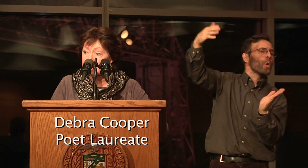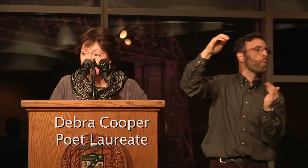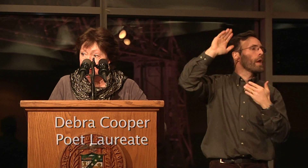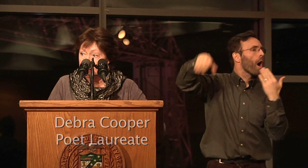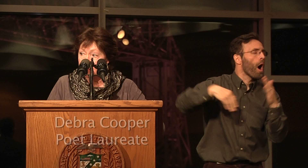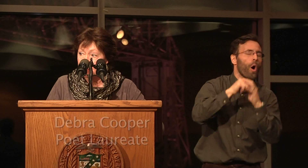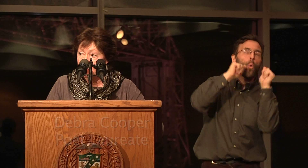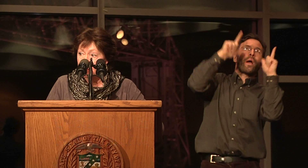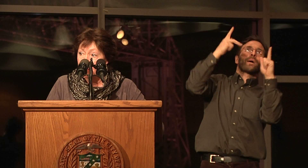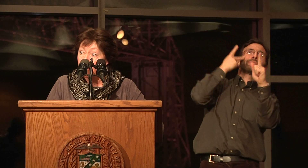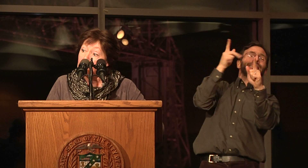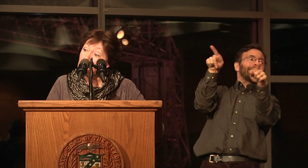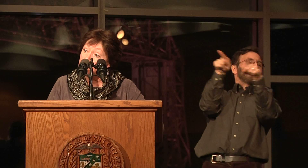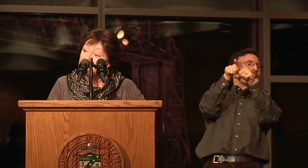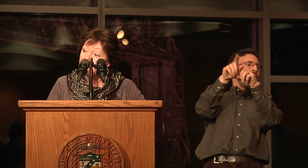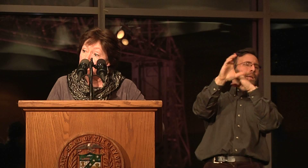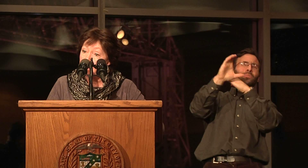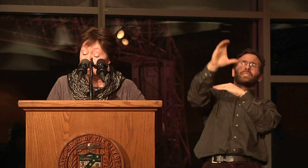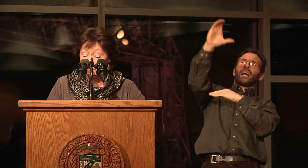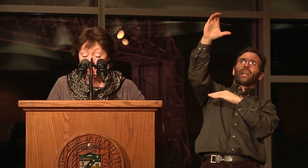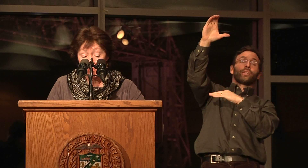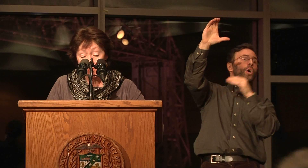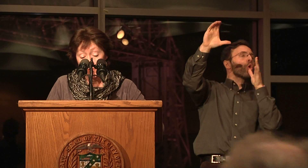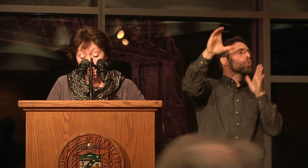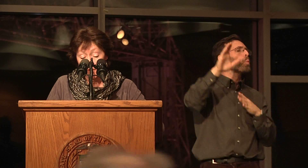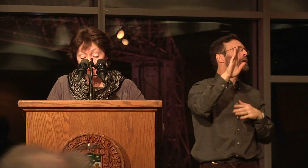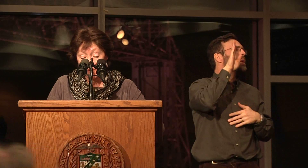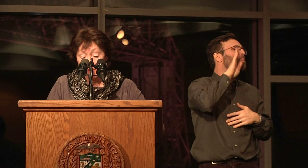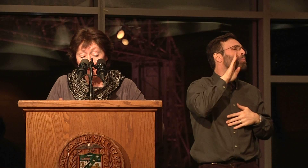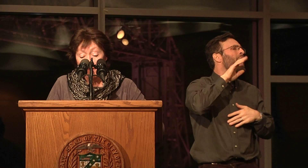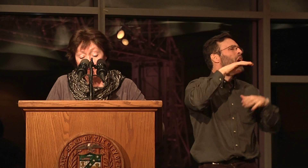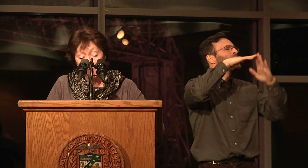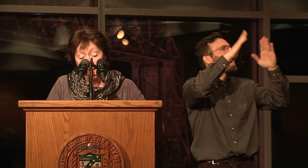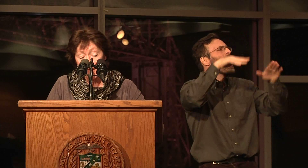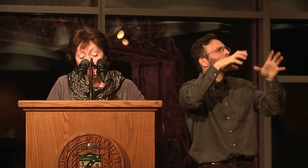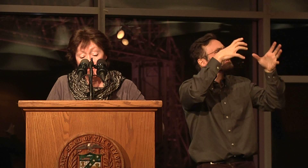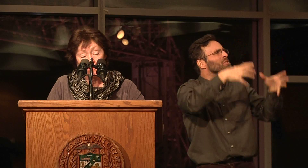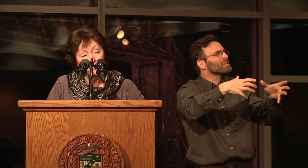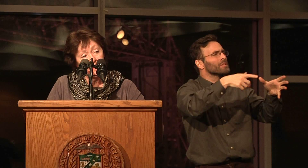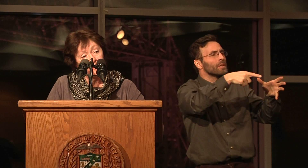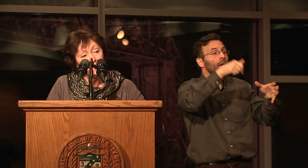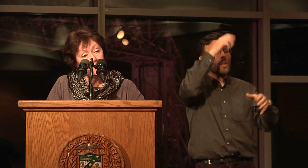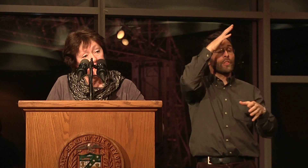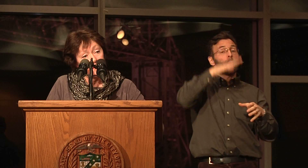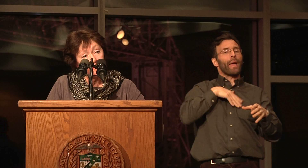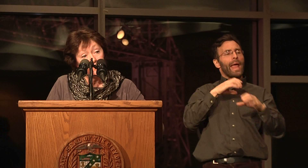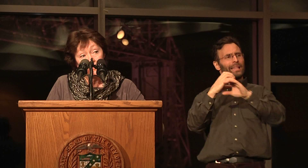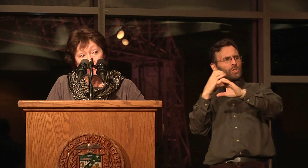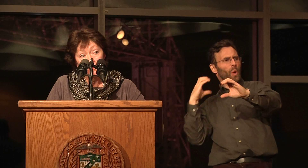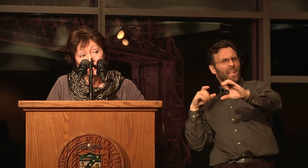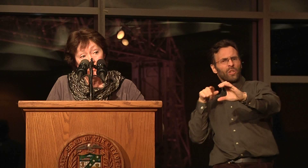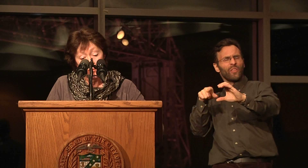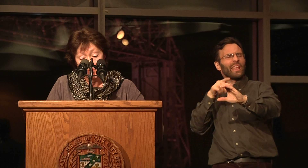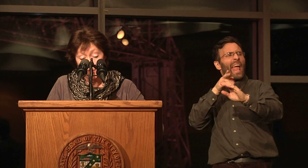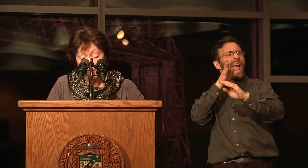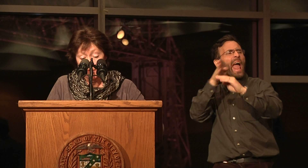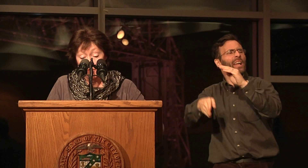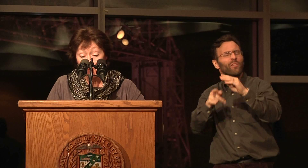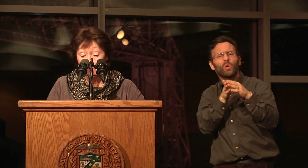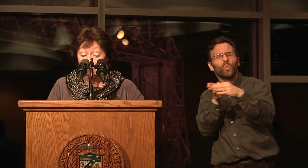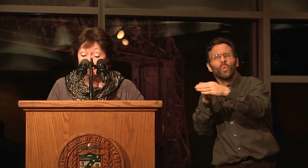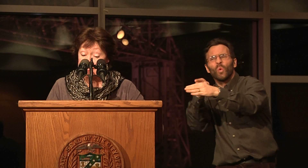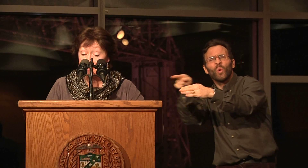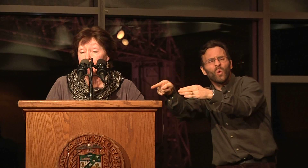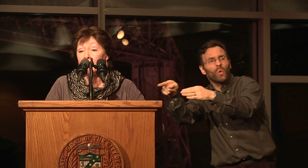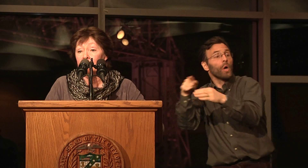same sun. The woman in the brownstone, the man in the trailer at the end of a dirt road,